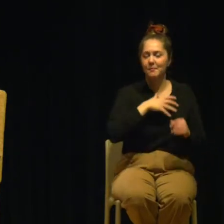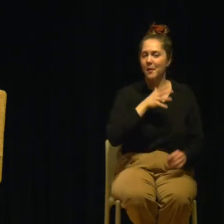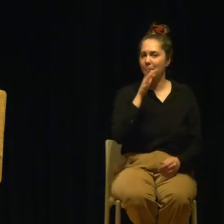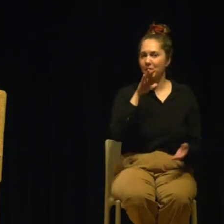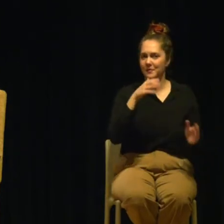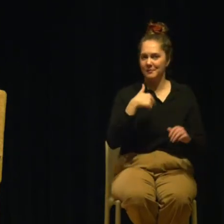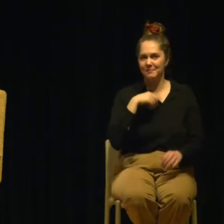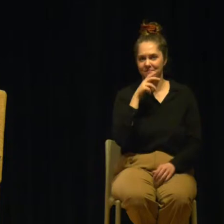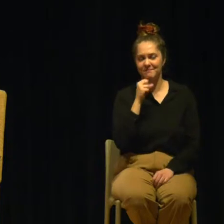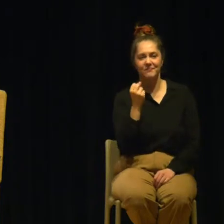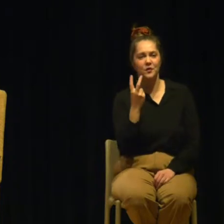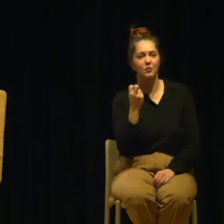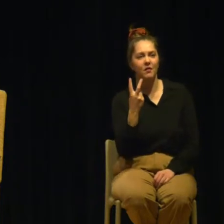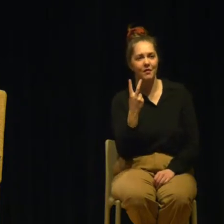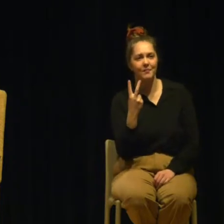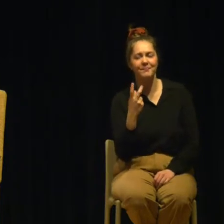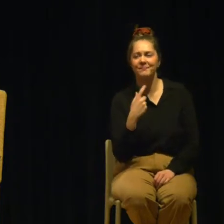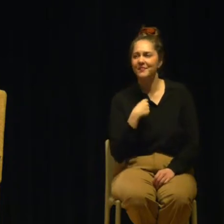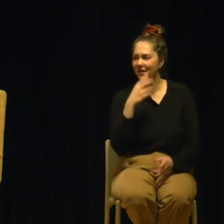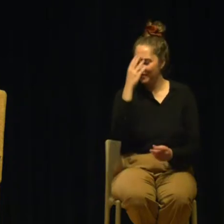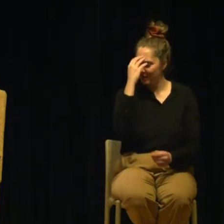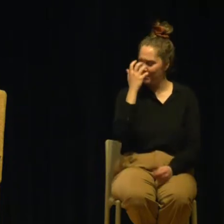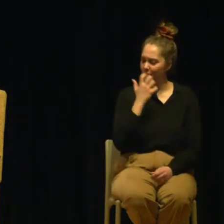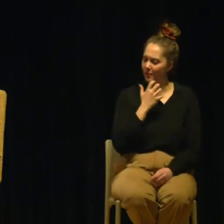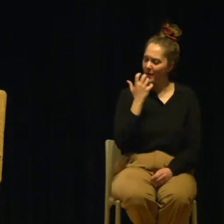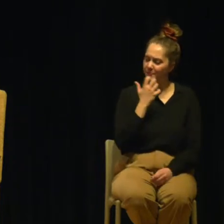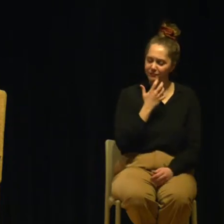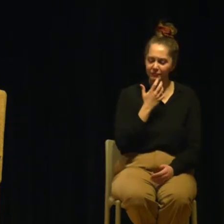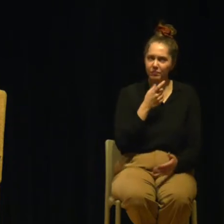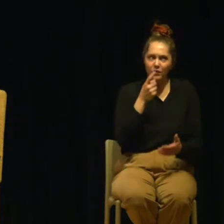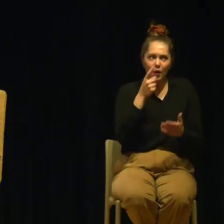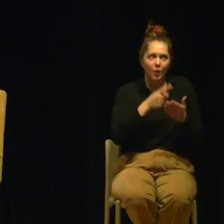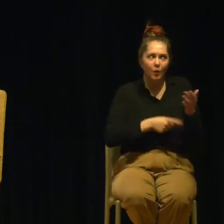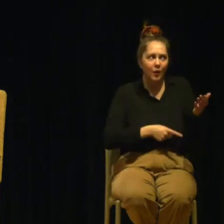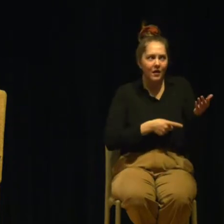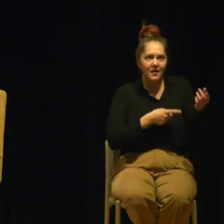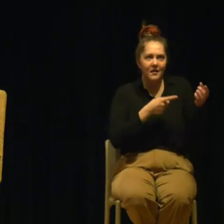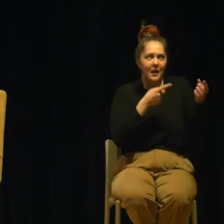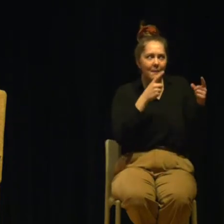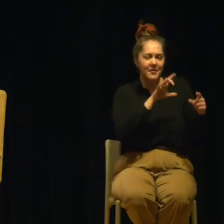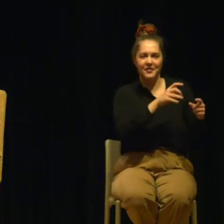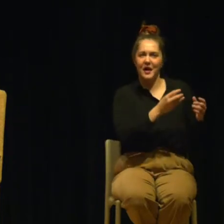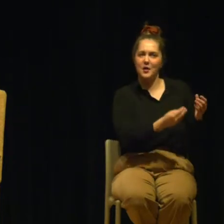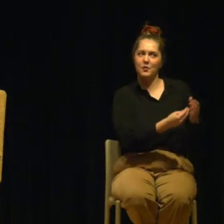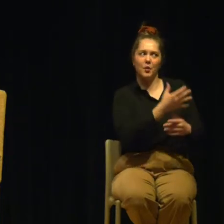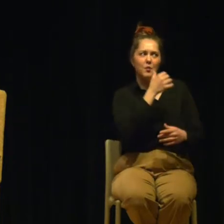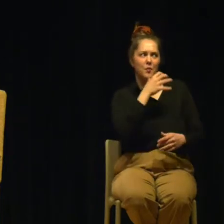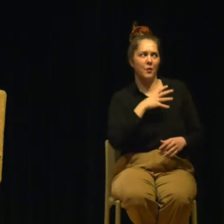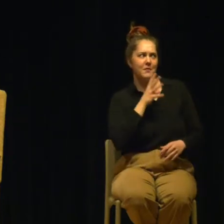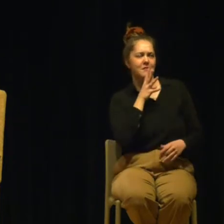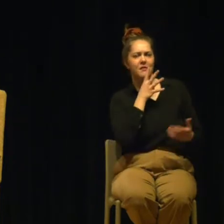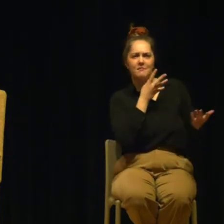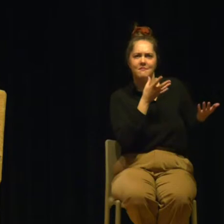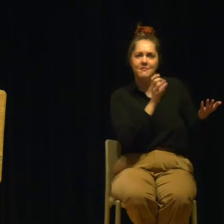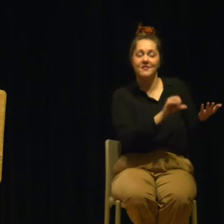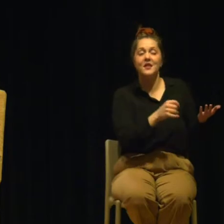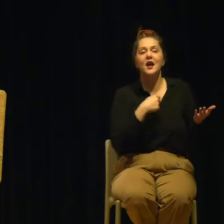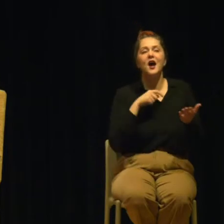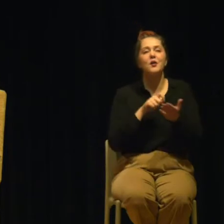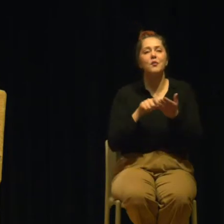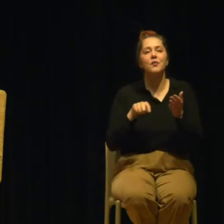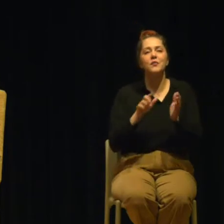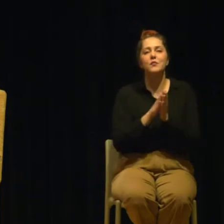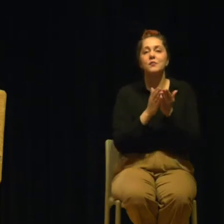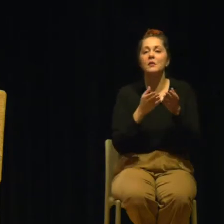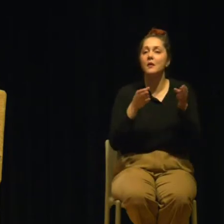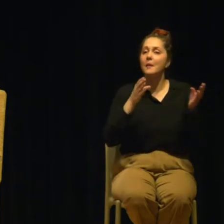was 12 years old. And I think about, wow, what was that grown woman talk? So this is what I wrote this book with the intent